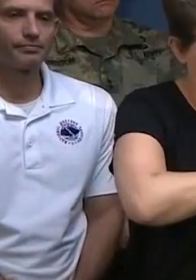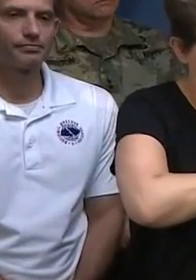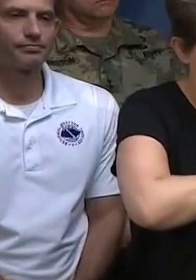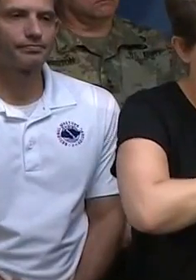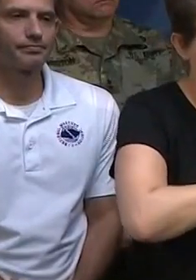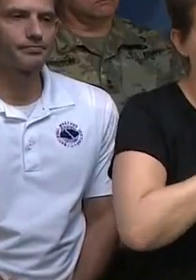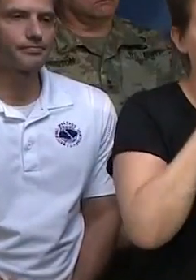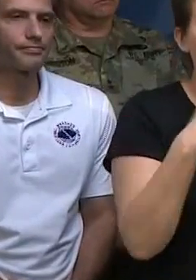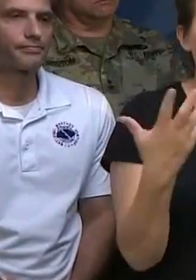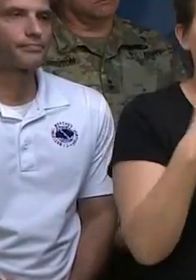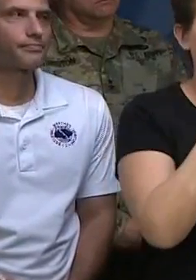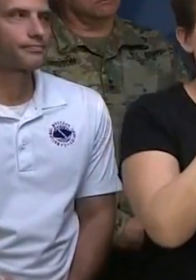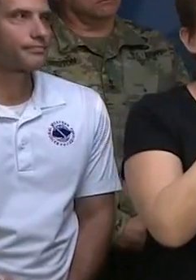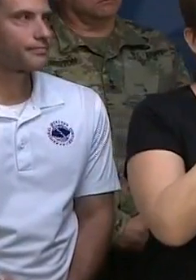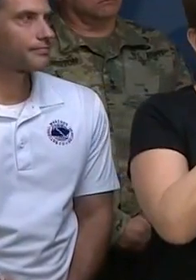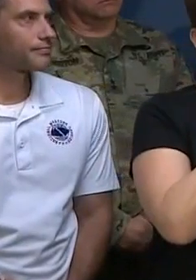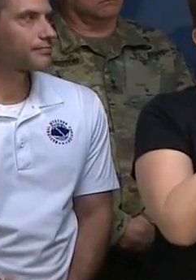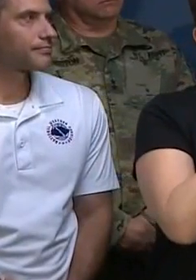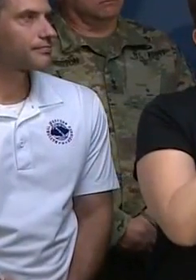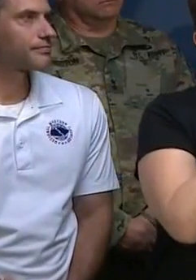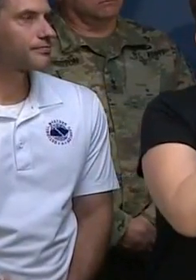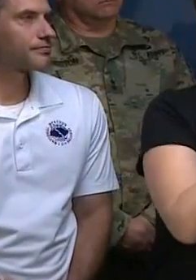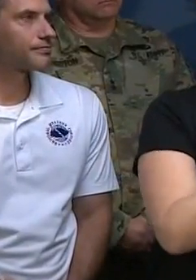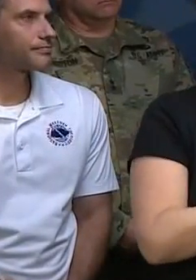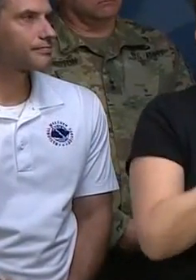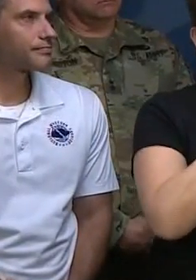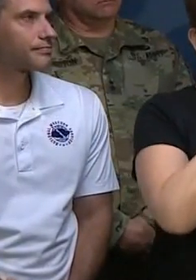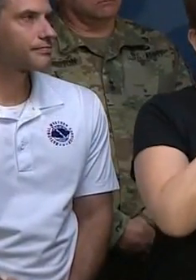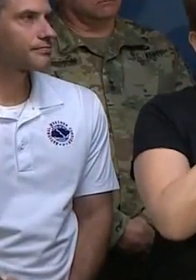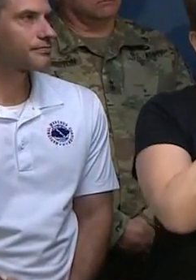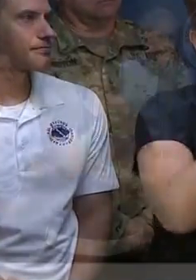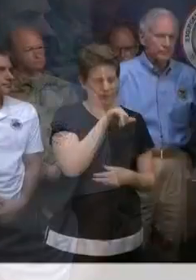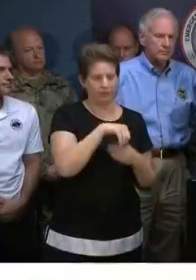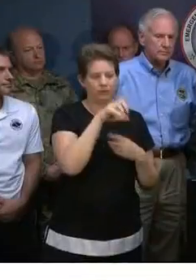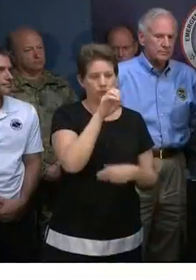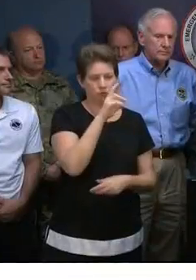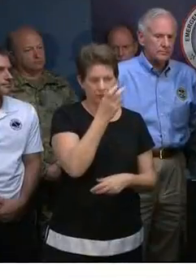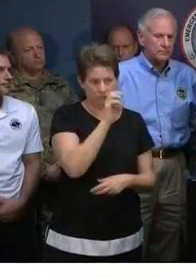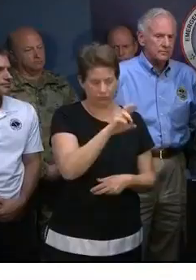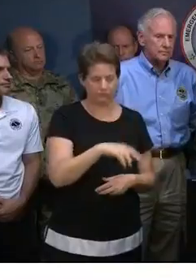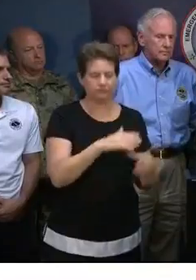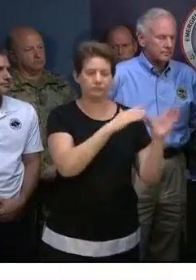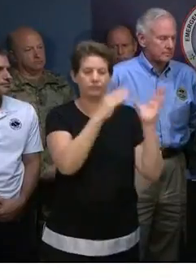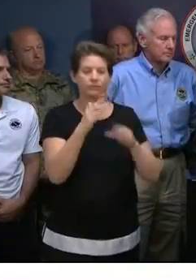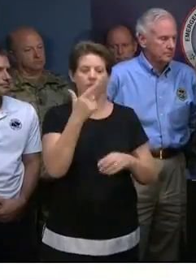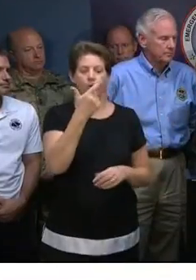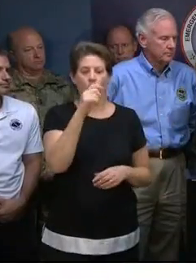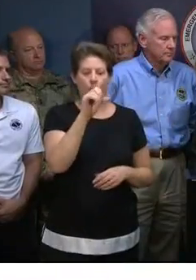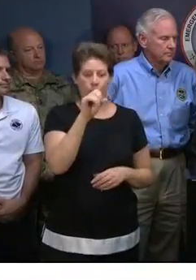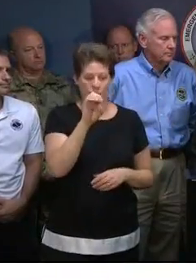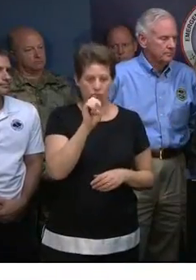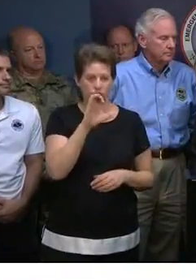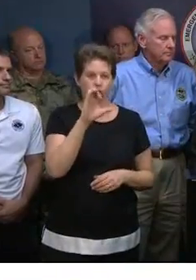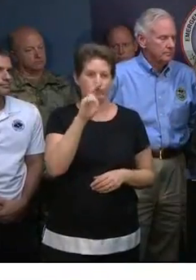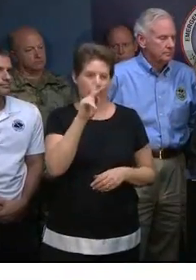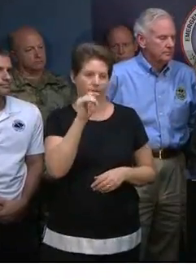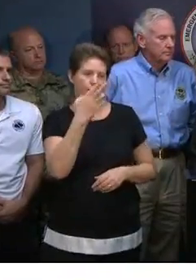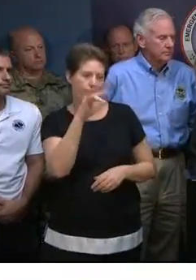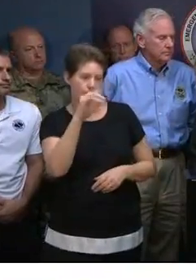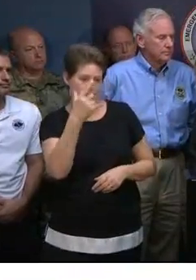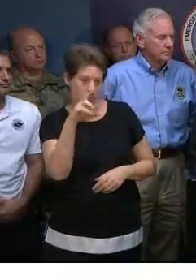These are Flower Town Elementary and Dorchester, Goose Creek High School, and Berkeley.